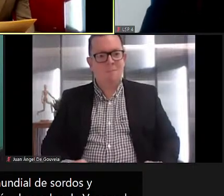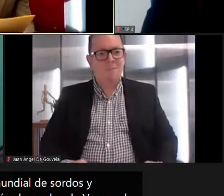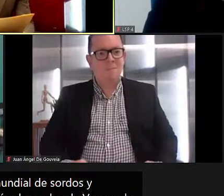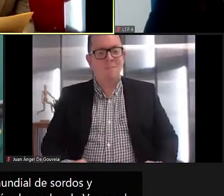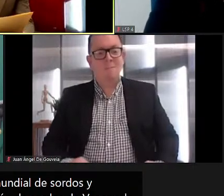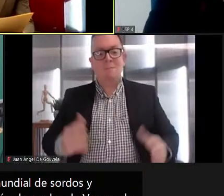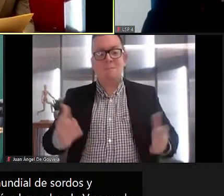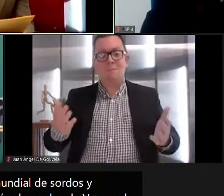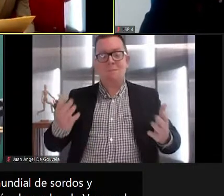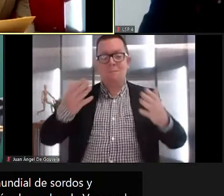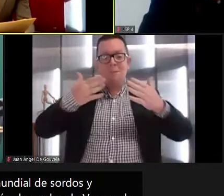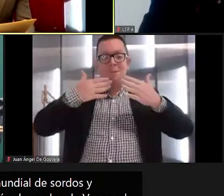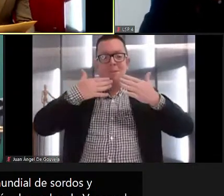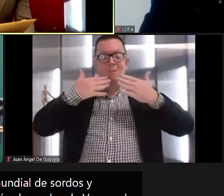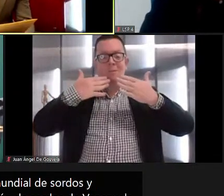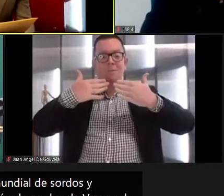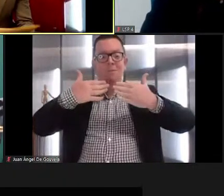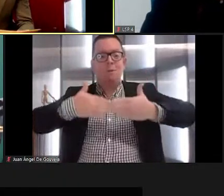hildegovia